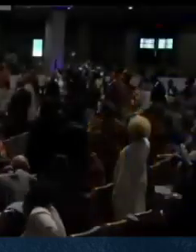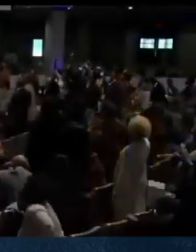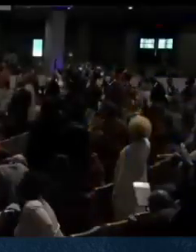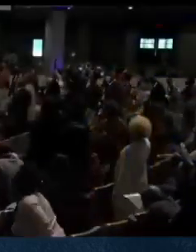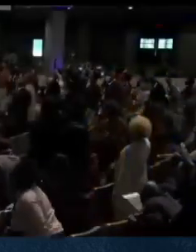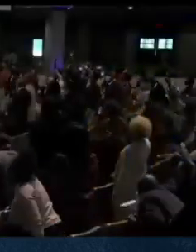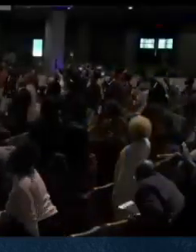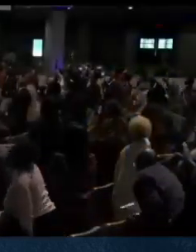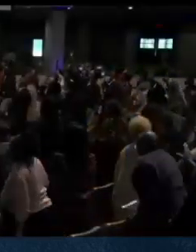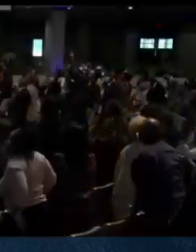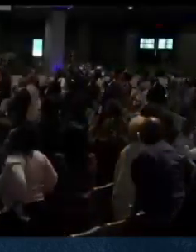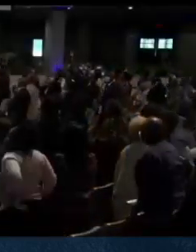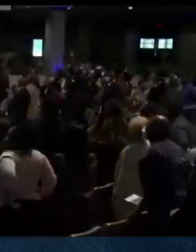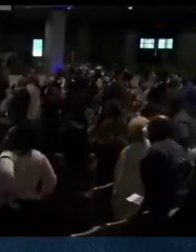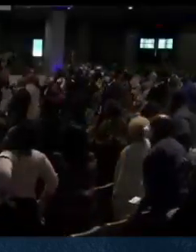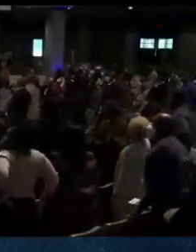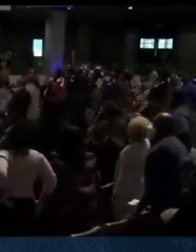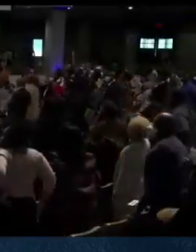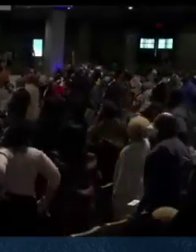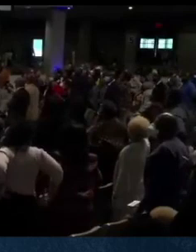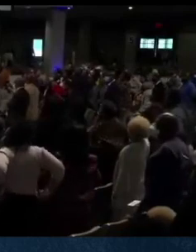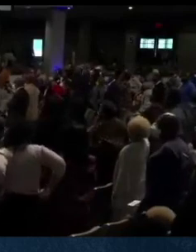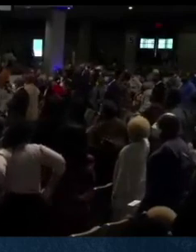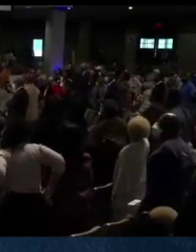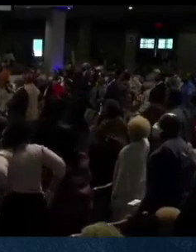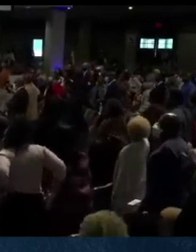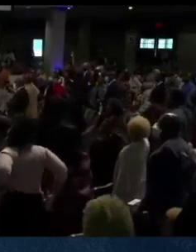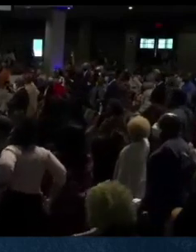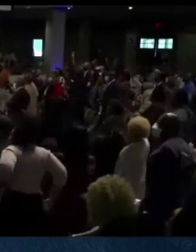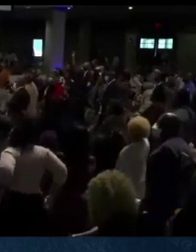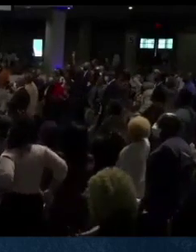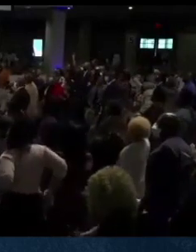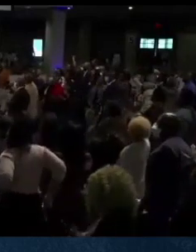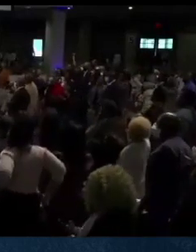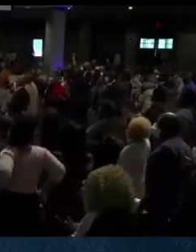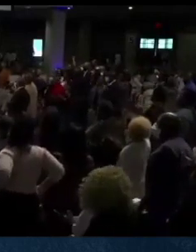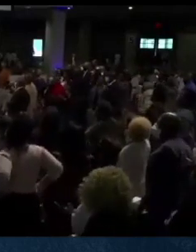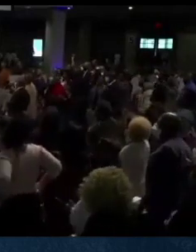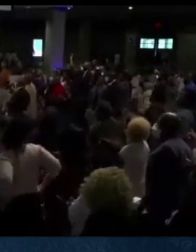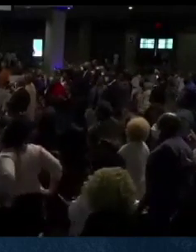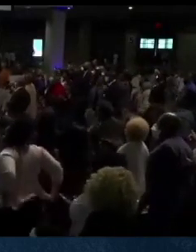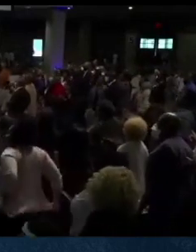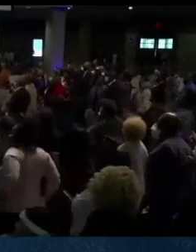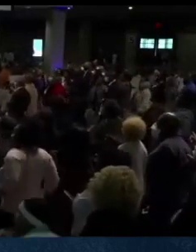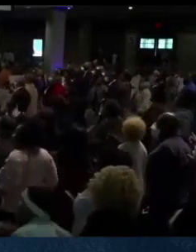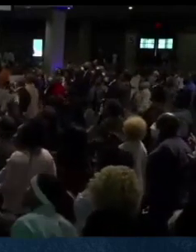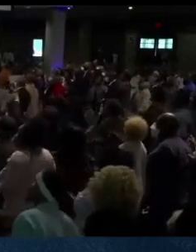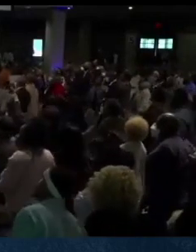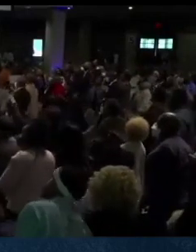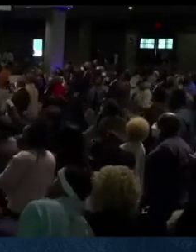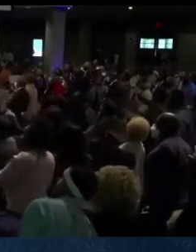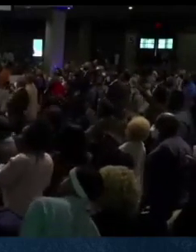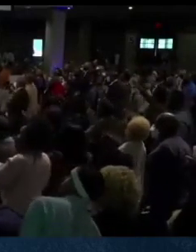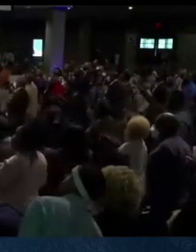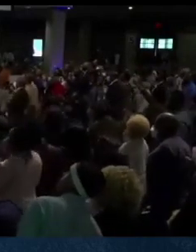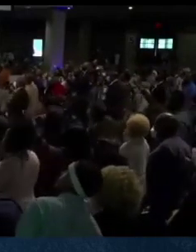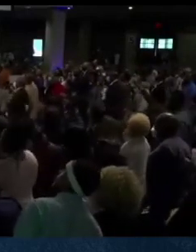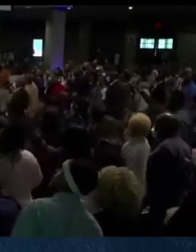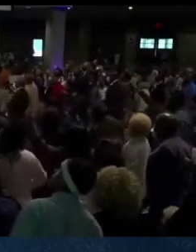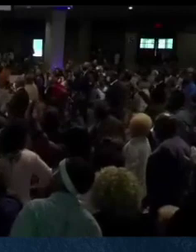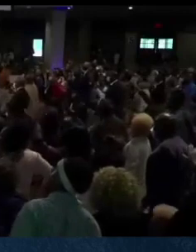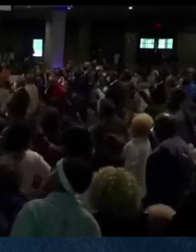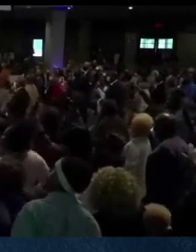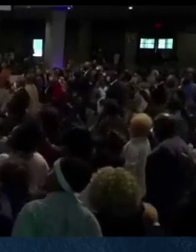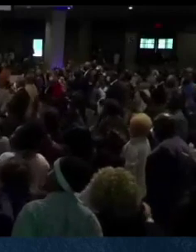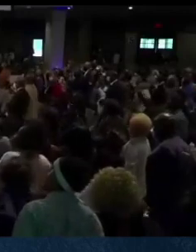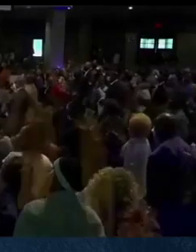I said, now to him who is able. I need you to get a bold spirit.